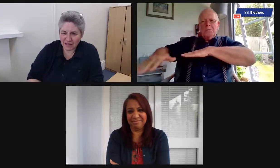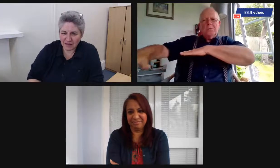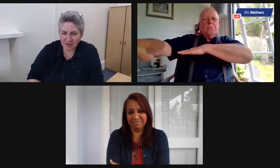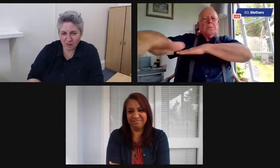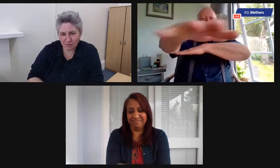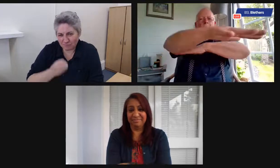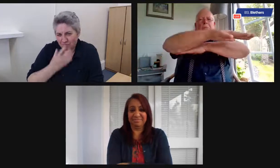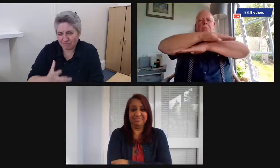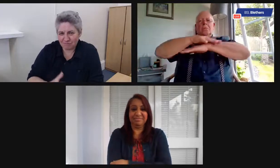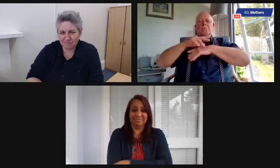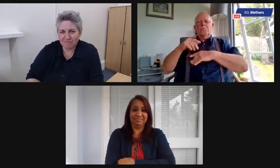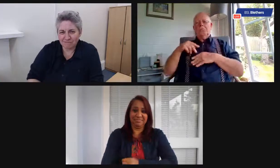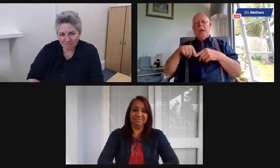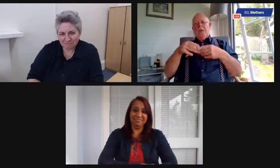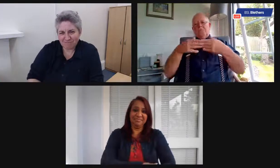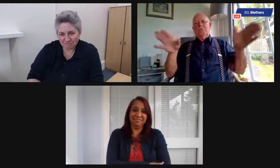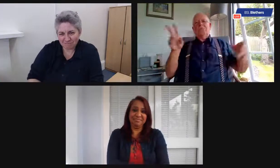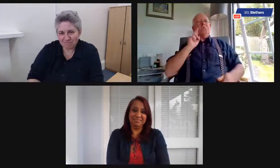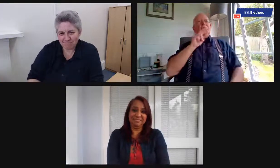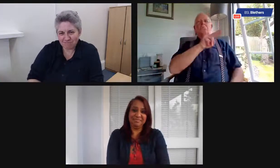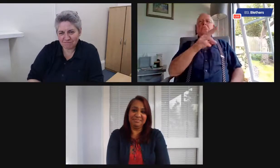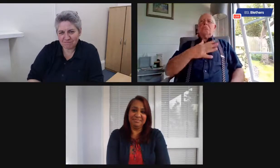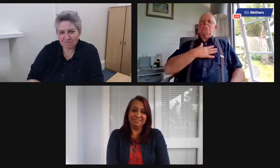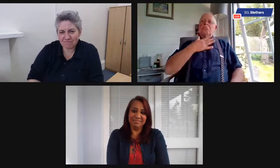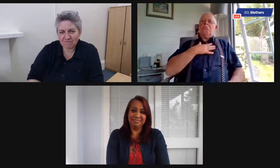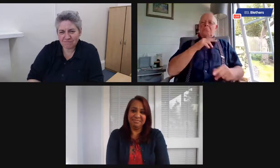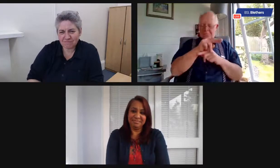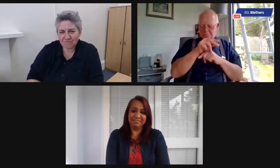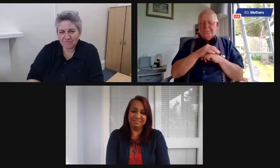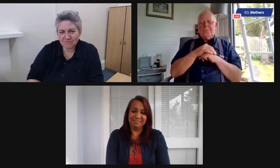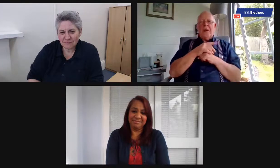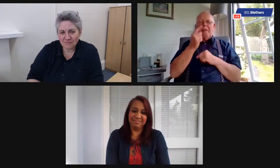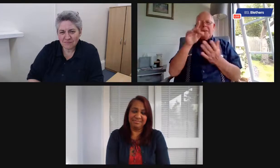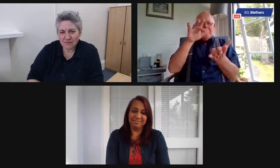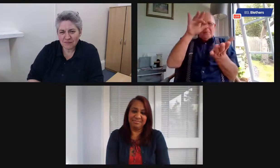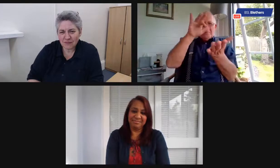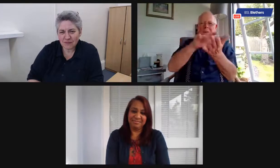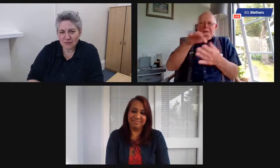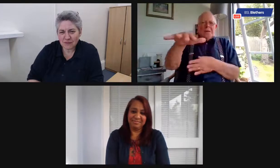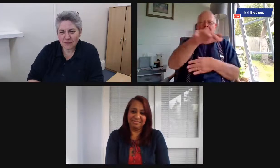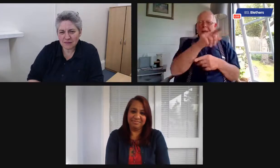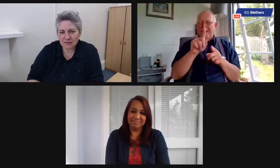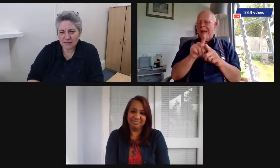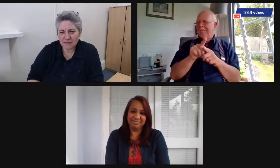a lake outside in front of us, really beautiful. You could sit with a door open, just look out.